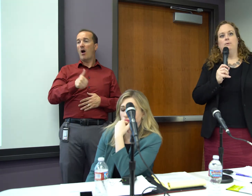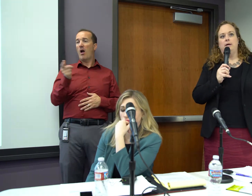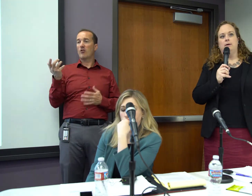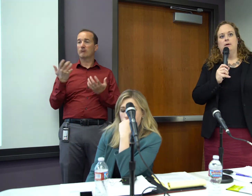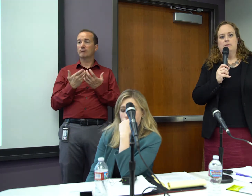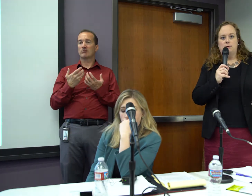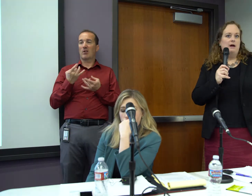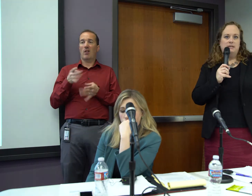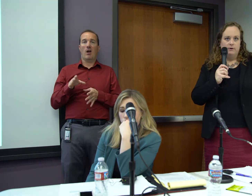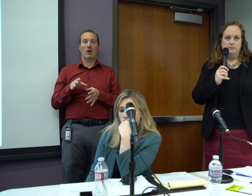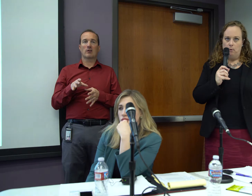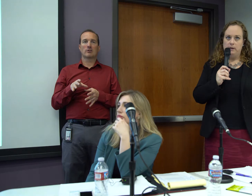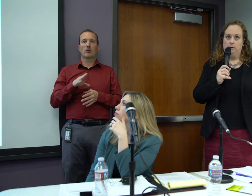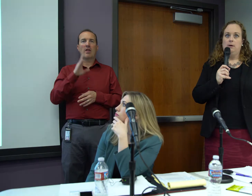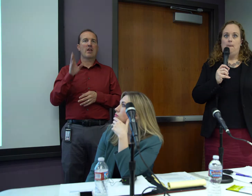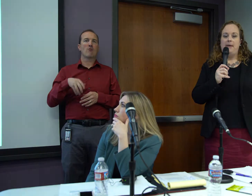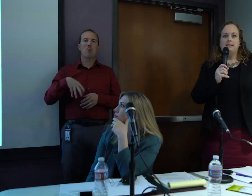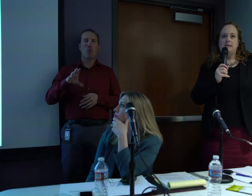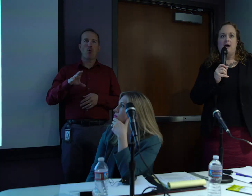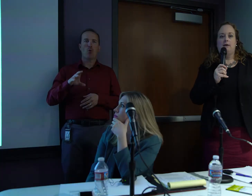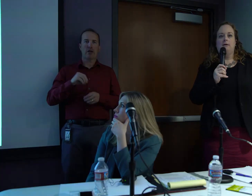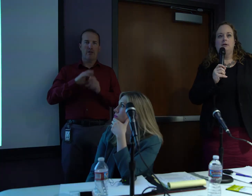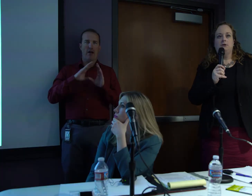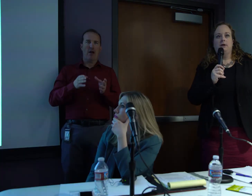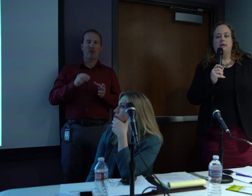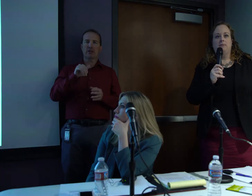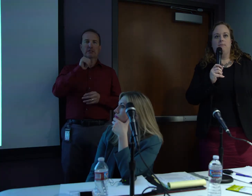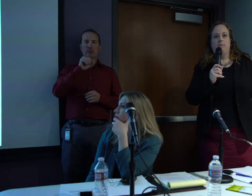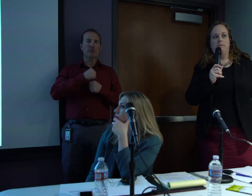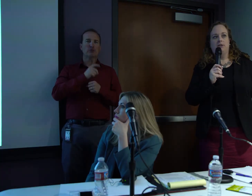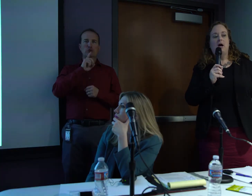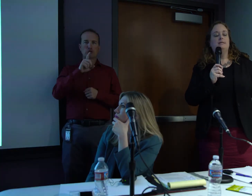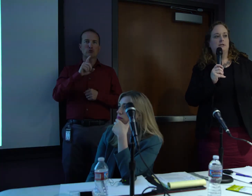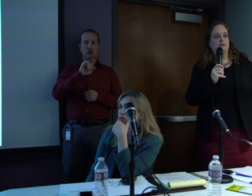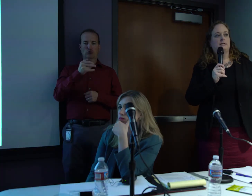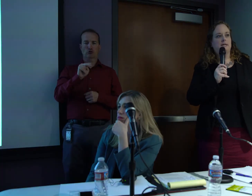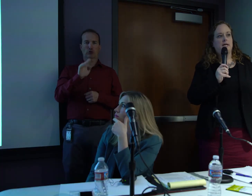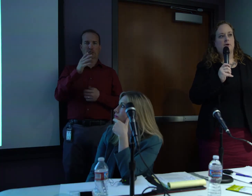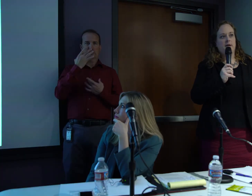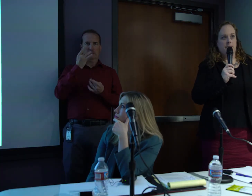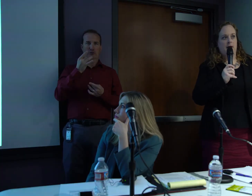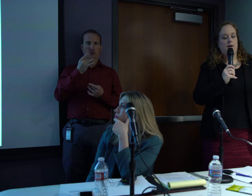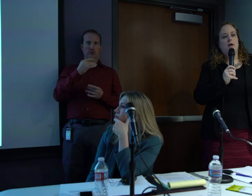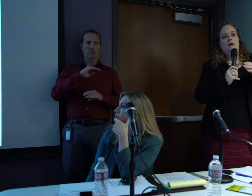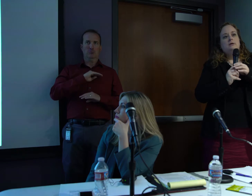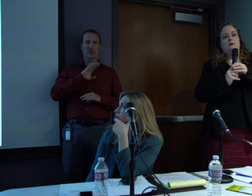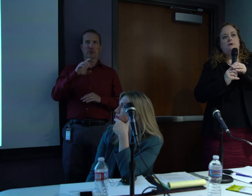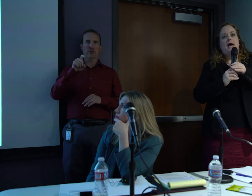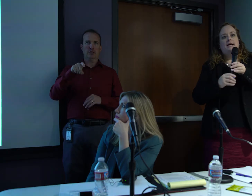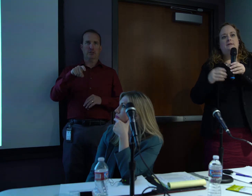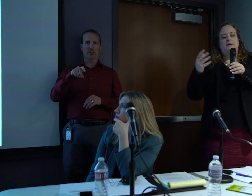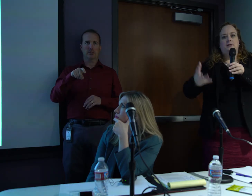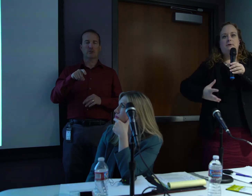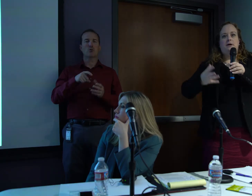hate bowling, so the house never goes bowling. That's not ensuring that that John's interests and needs are being met. So